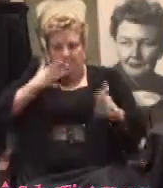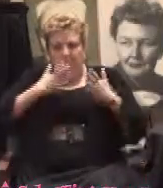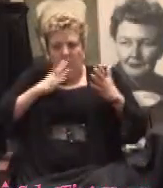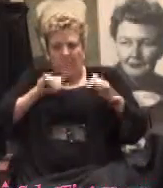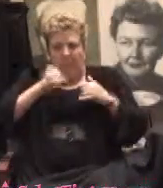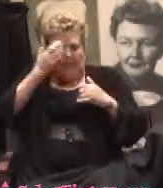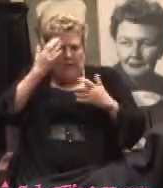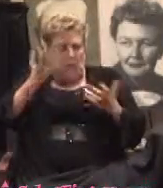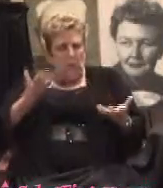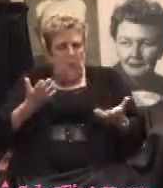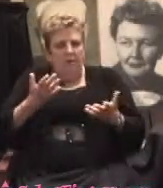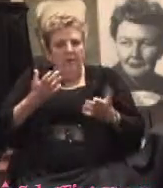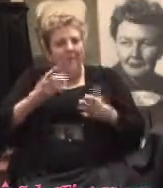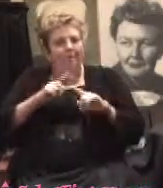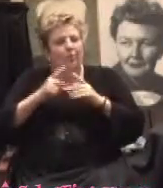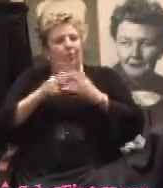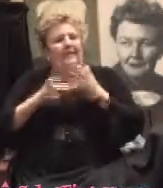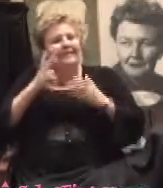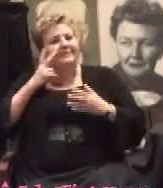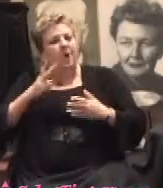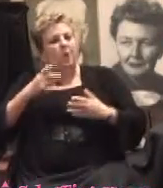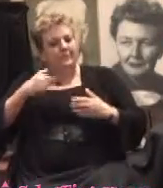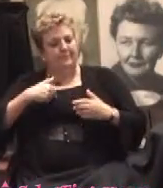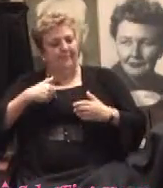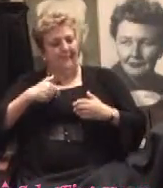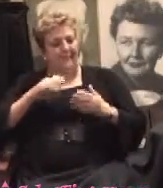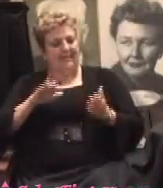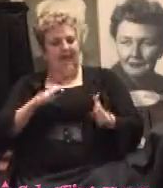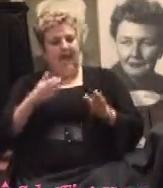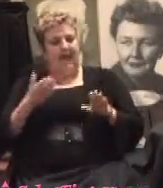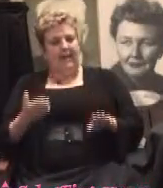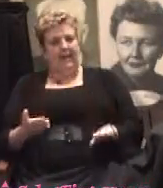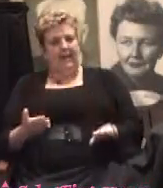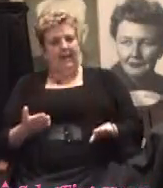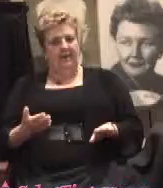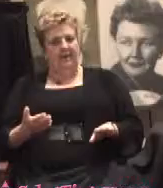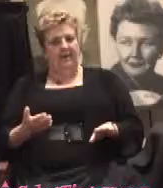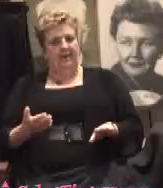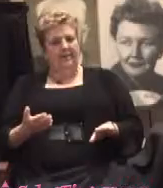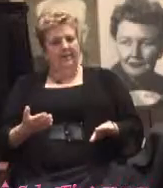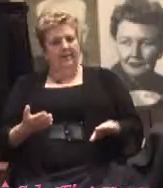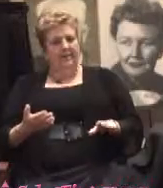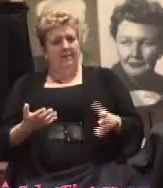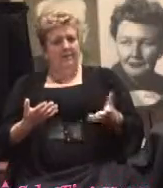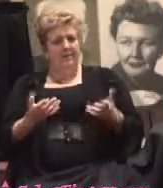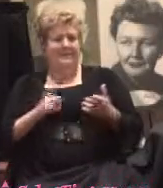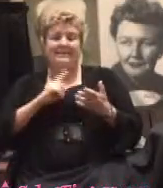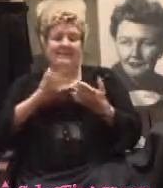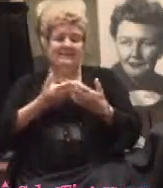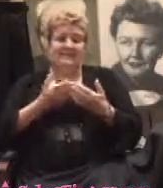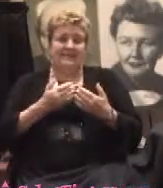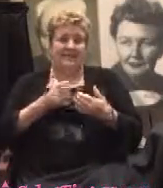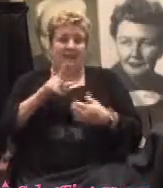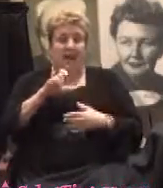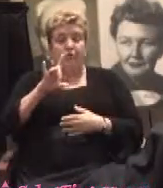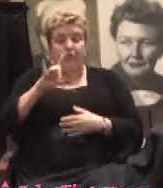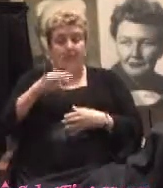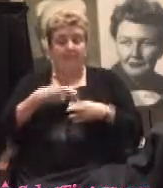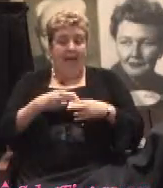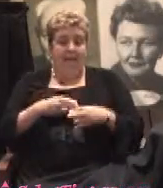what he saw was me dying. I was dying right in front of him. You know, you can go into cardiac arrest pretty easily when you weigh 108 pounds.